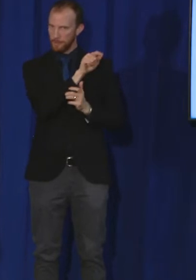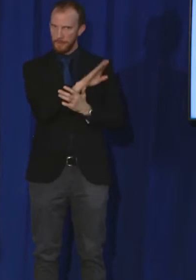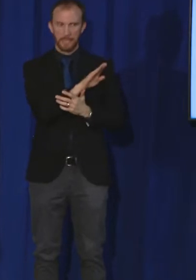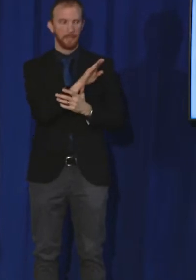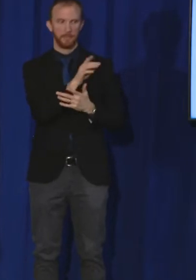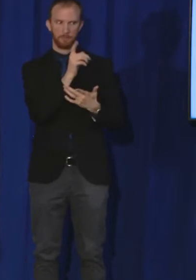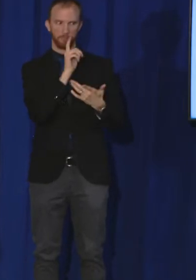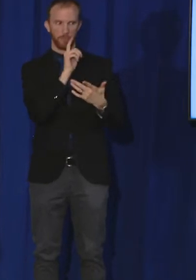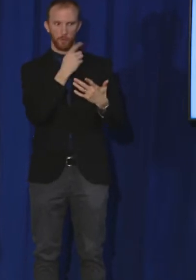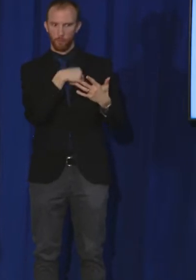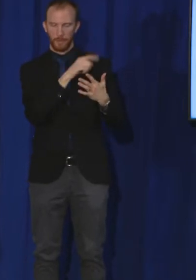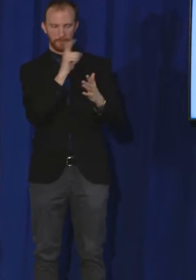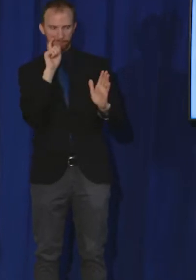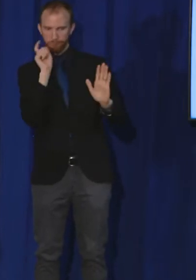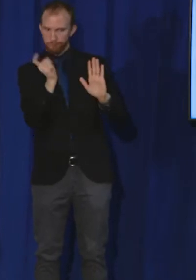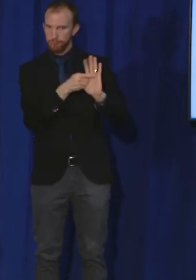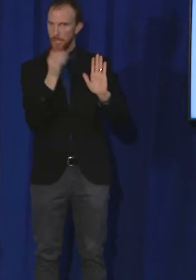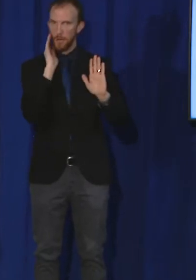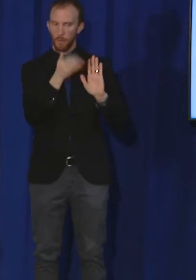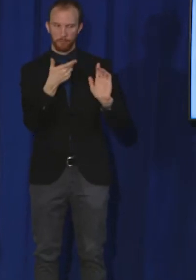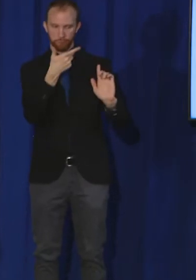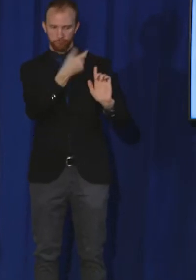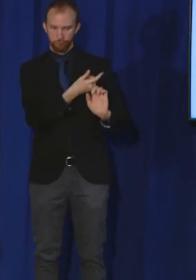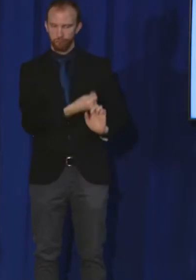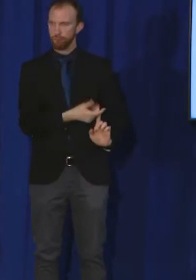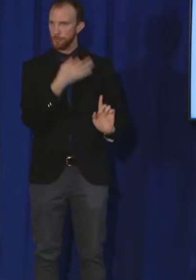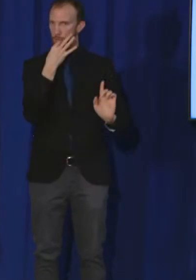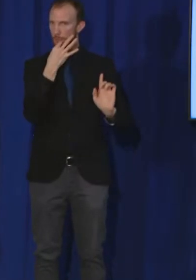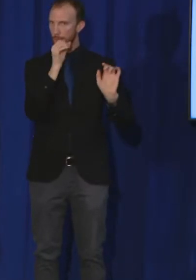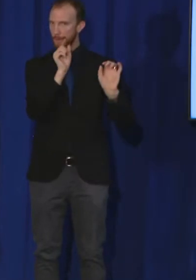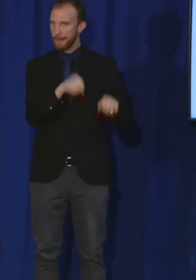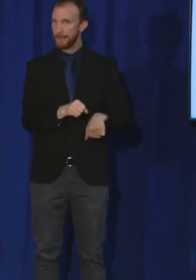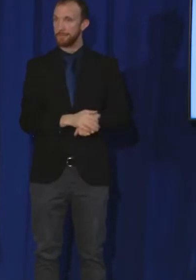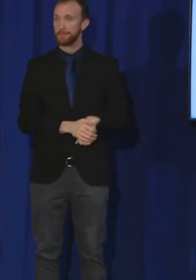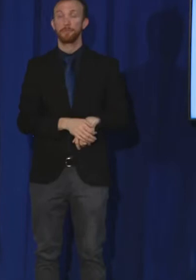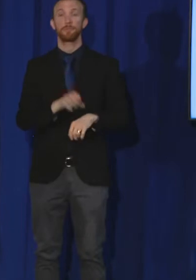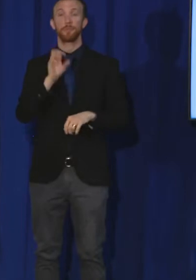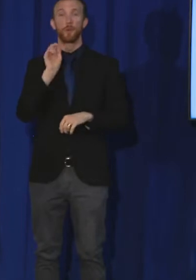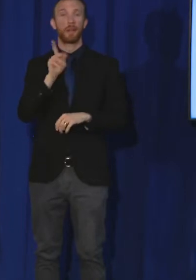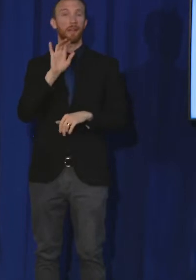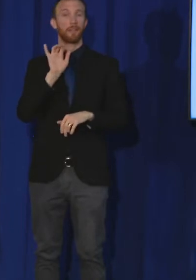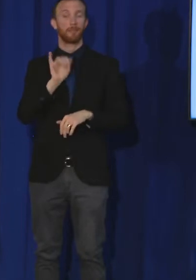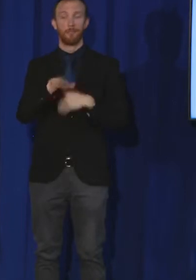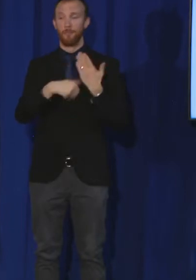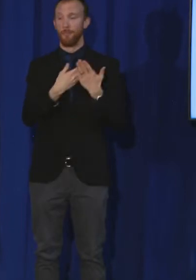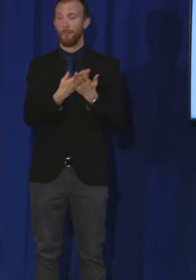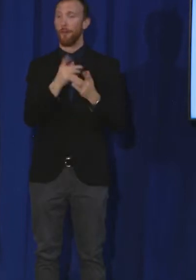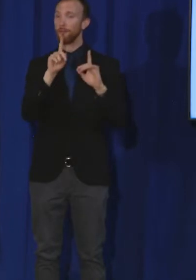on the essential worker side. Okay, I think that's all the questions I had. All right. Thank you everybody. Yep.